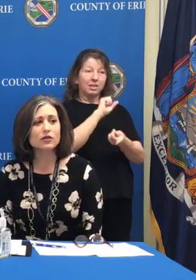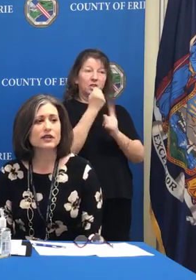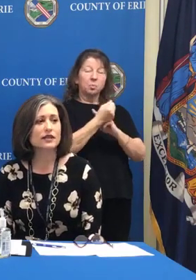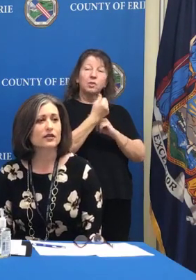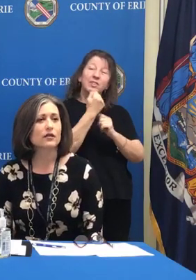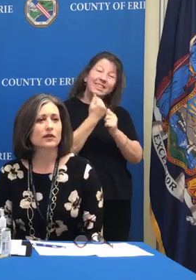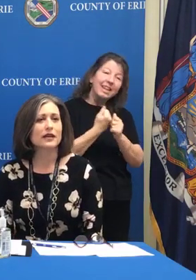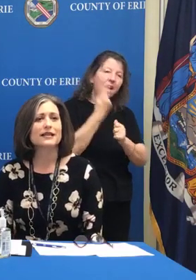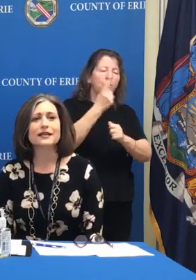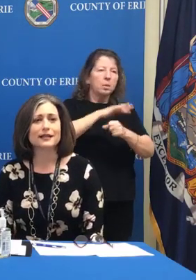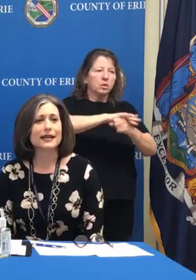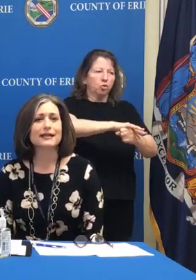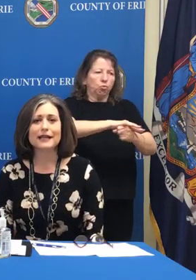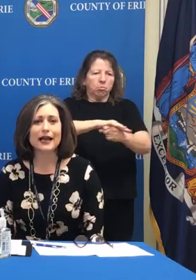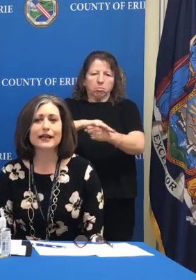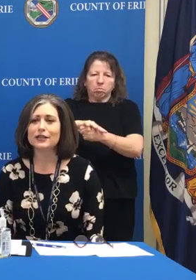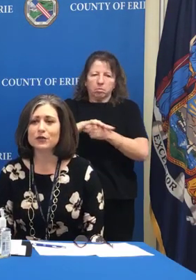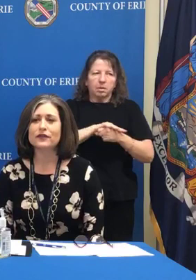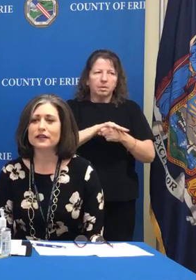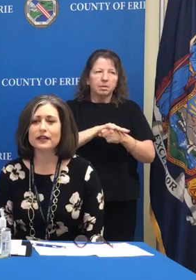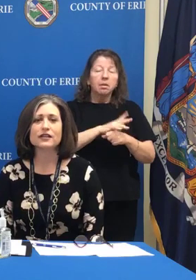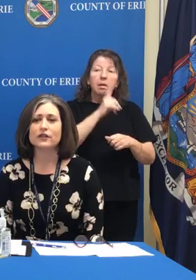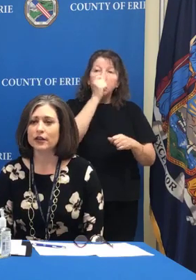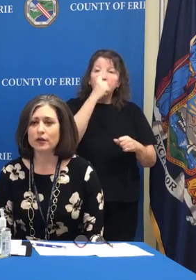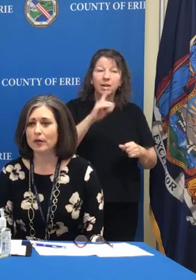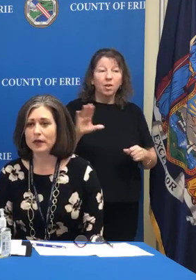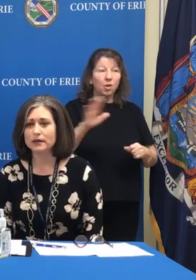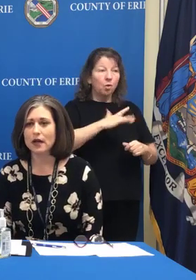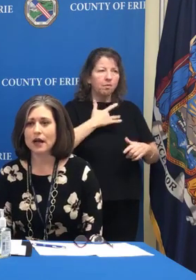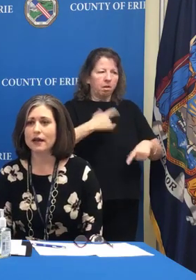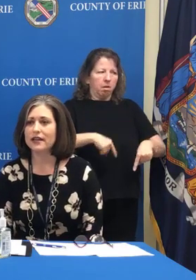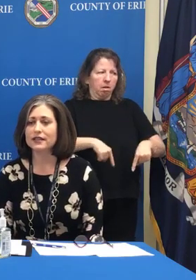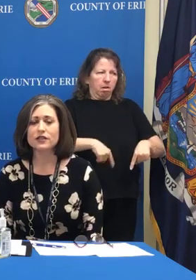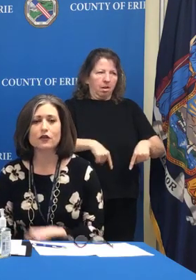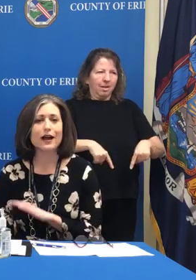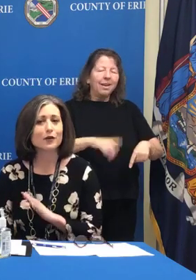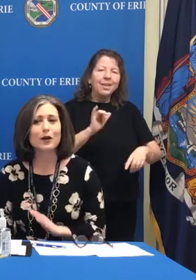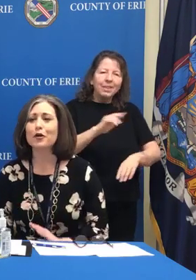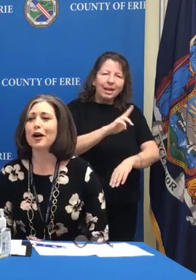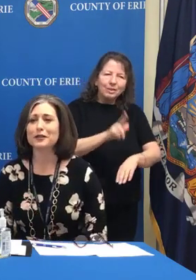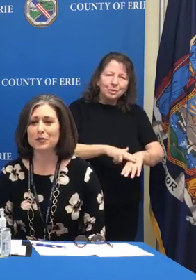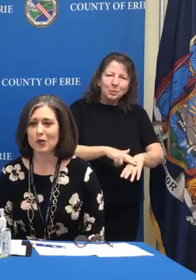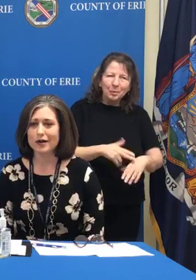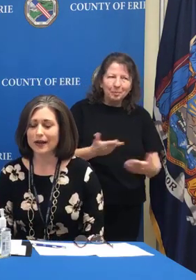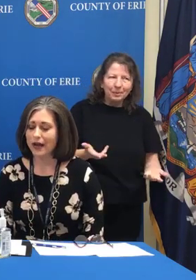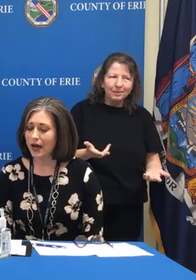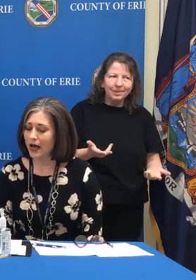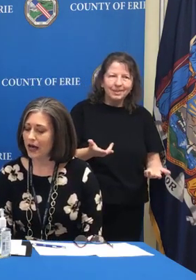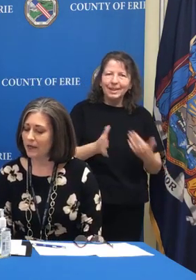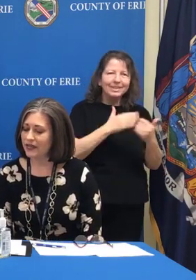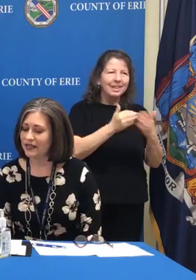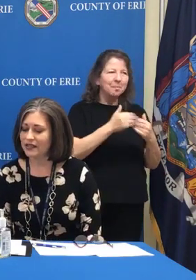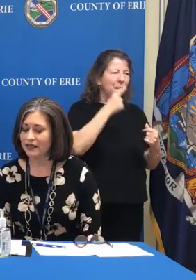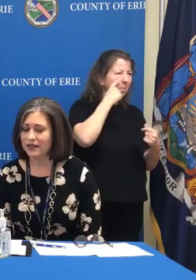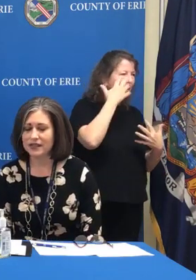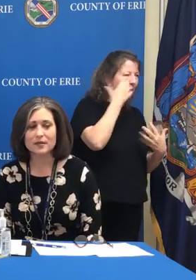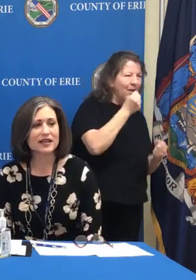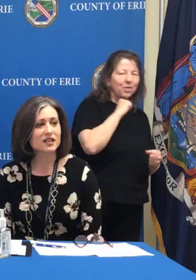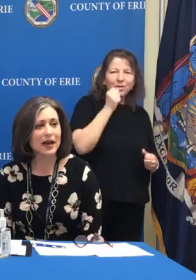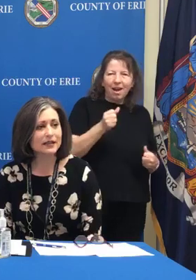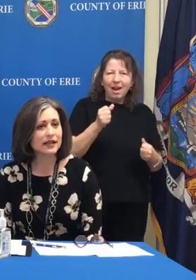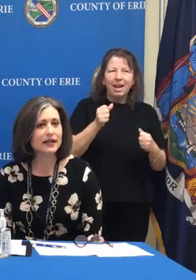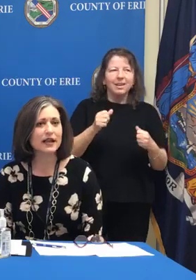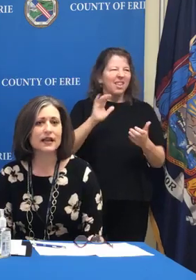we also need to realize that the anxieties we're feeling is very normal. This is for everyone across the board. This is